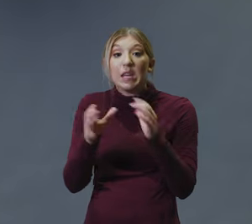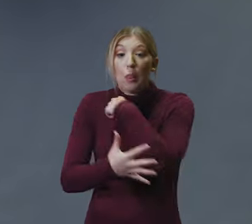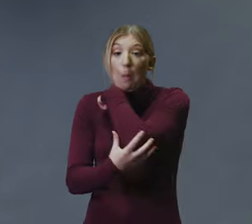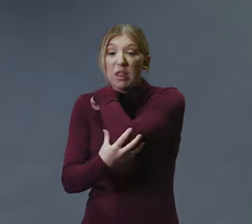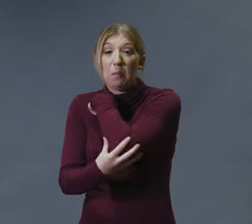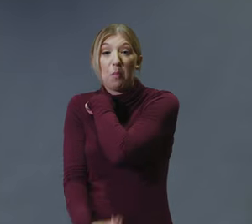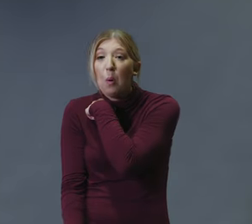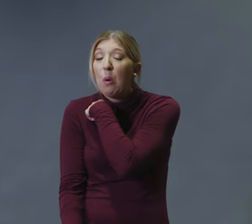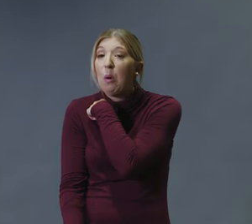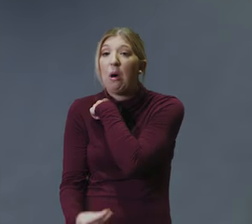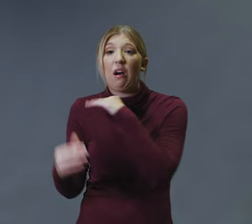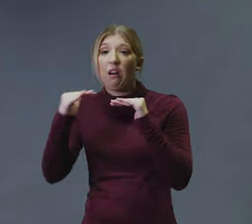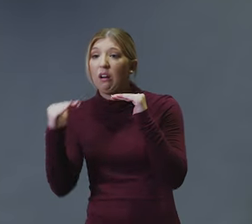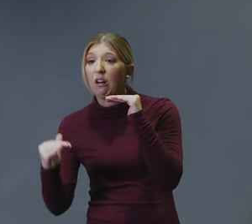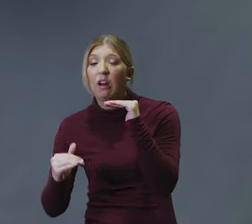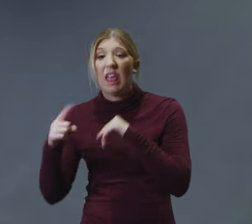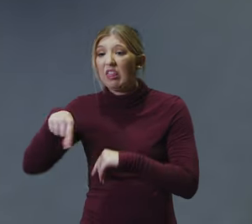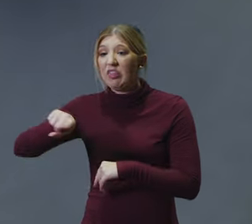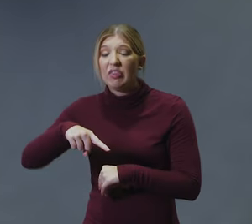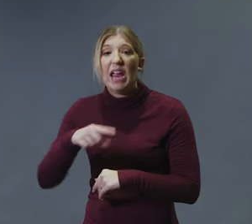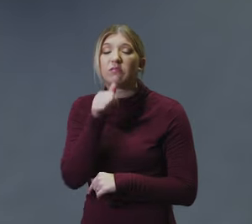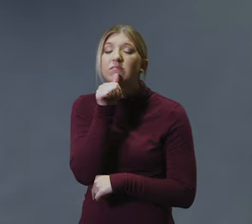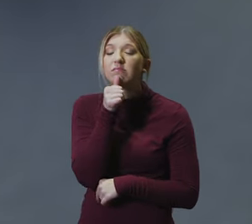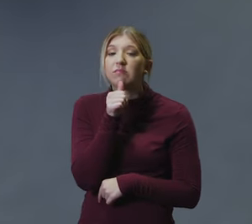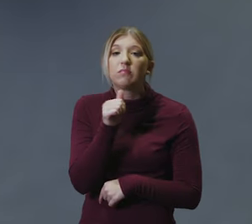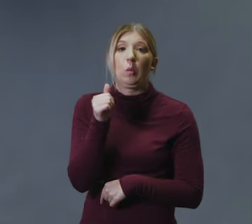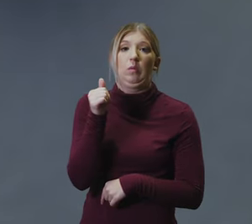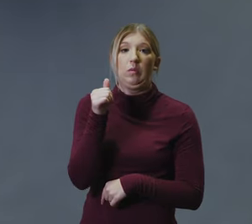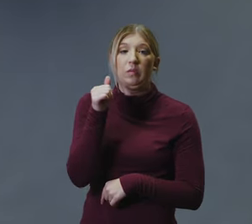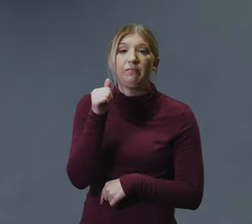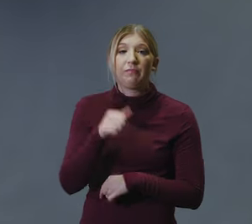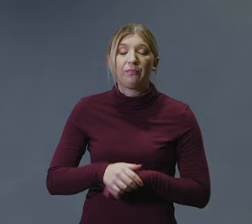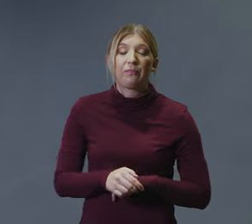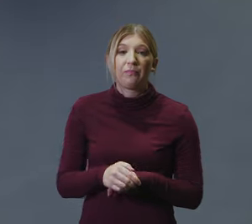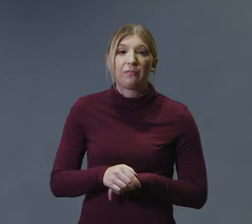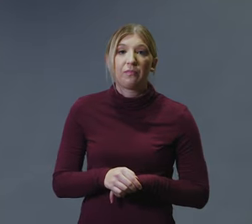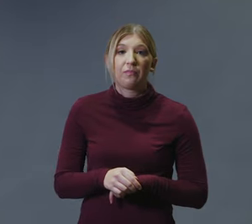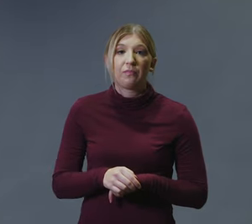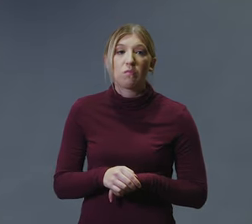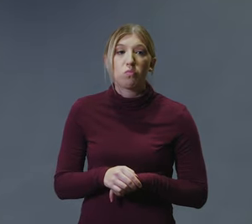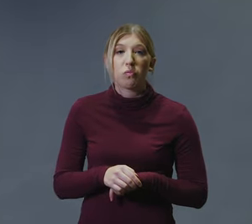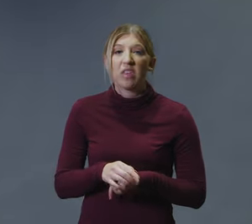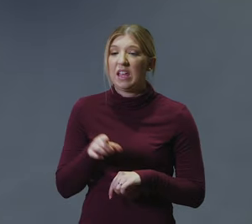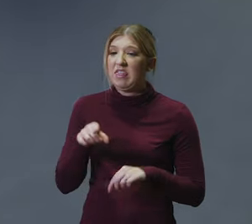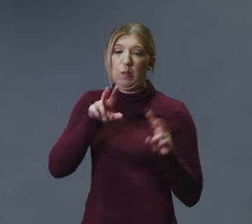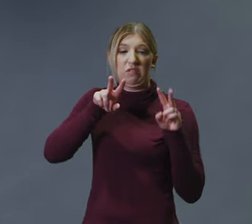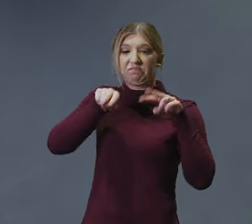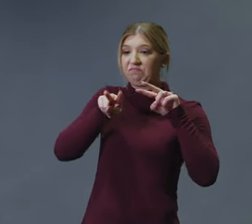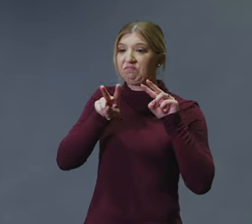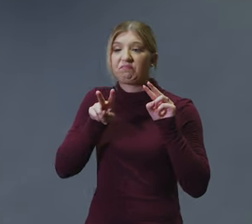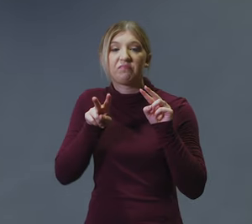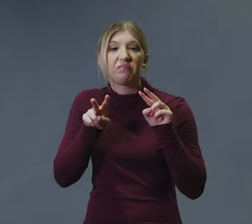and the vulnerable would be the ones who would suffer because of it. They stepped on and they looked